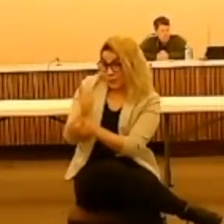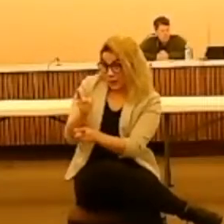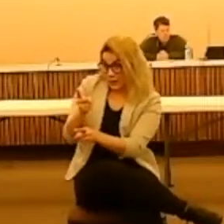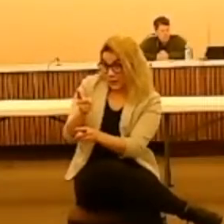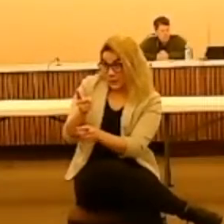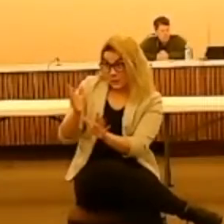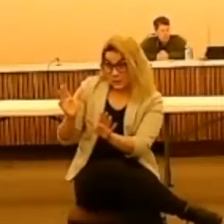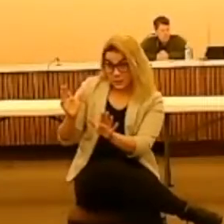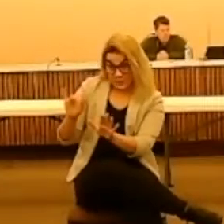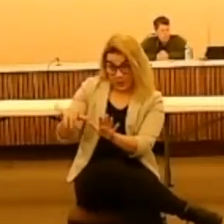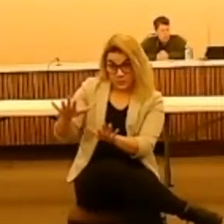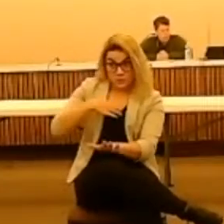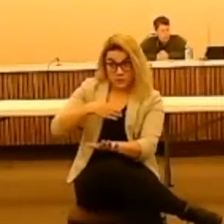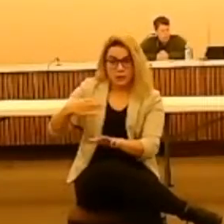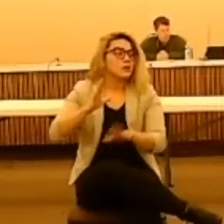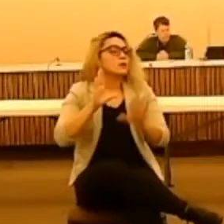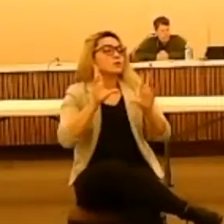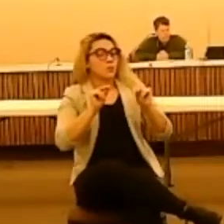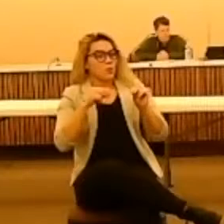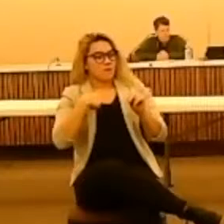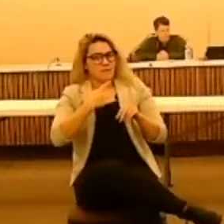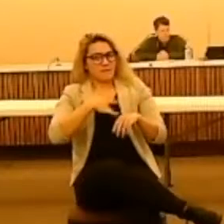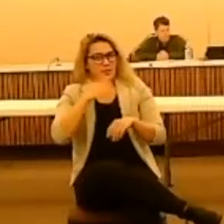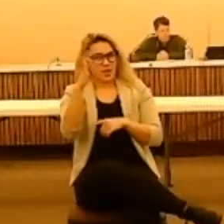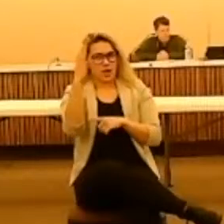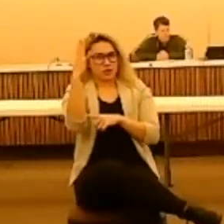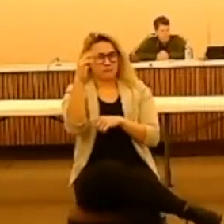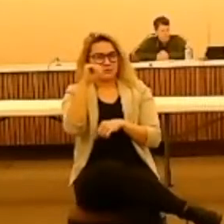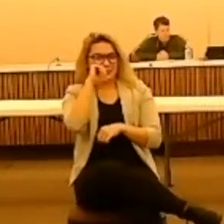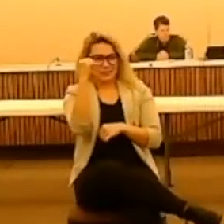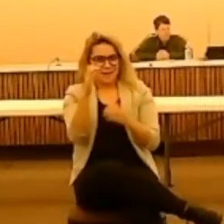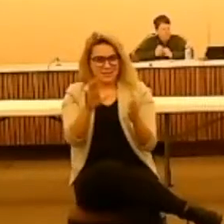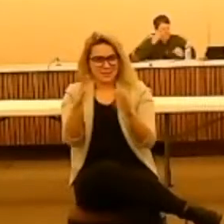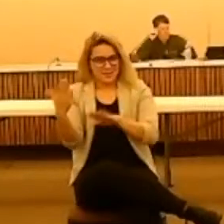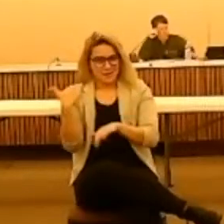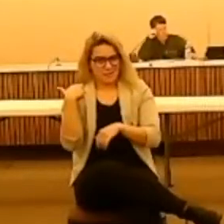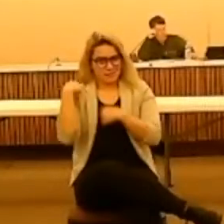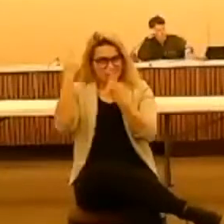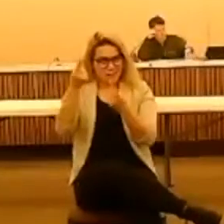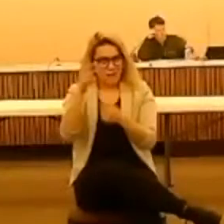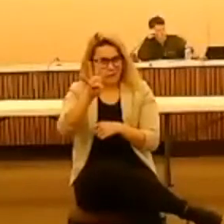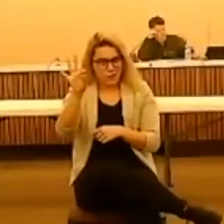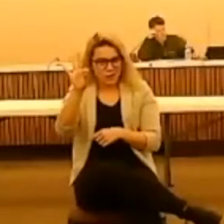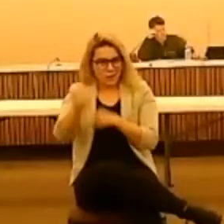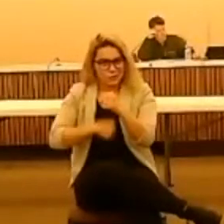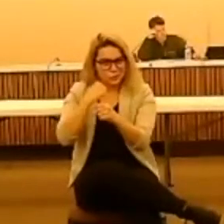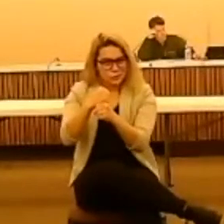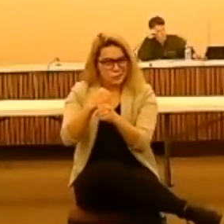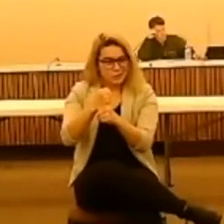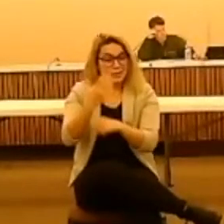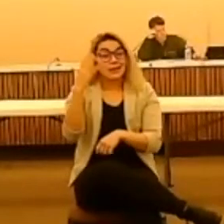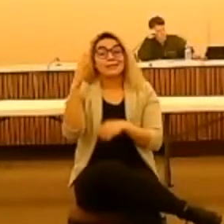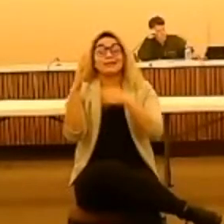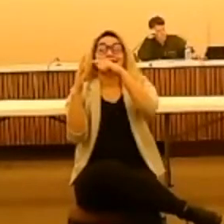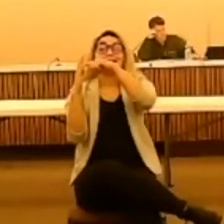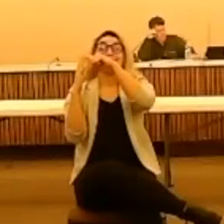No, not exactly. I don't feel the tree is dead. I've been there 49 years. The top of the tree had leaves this